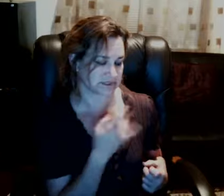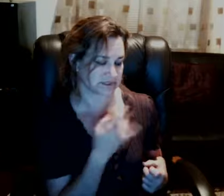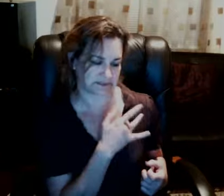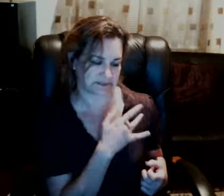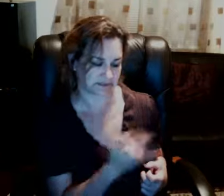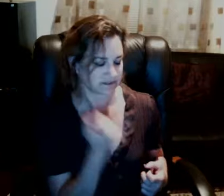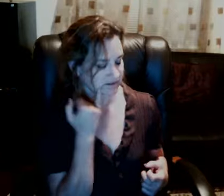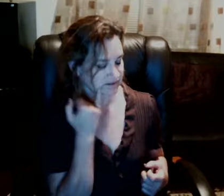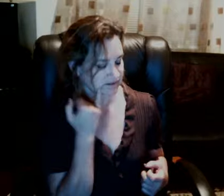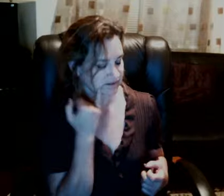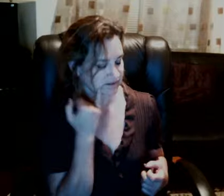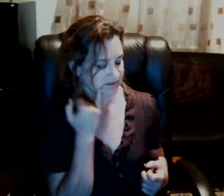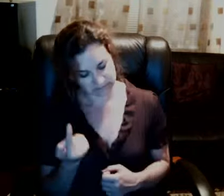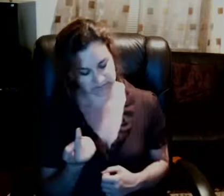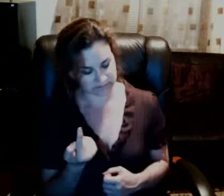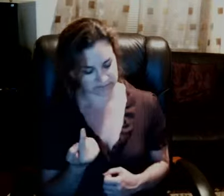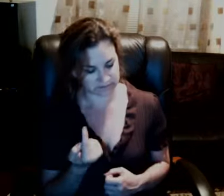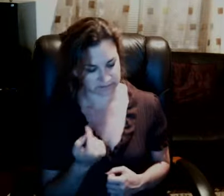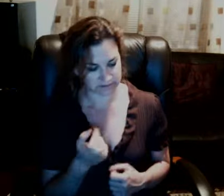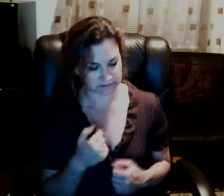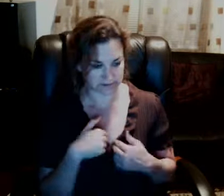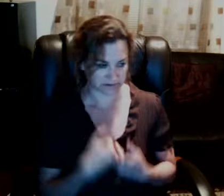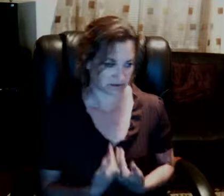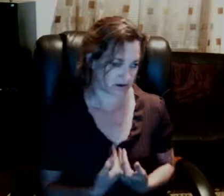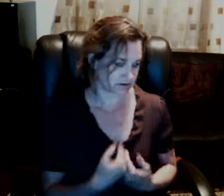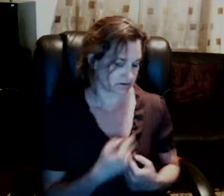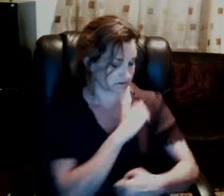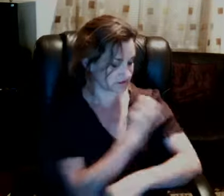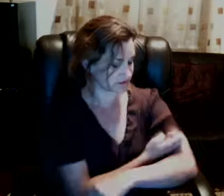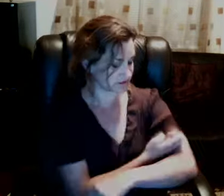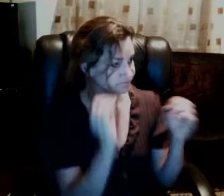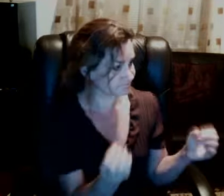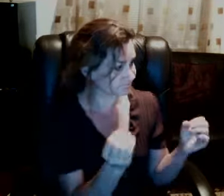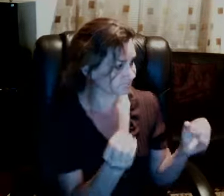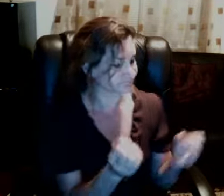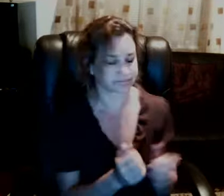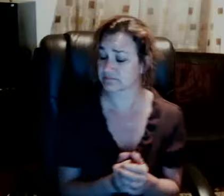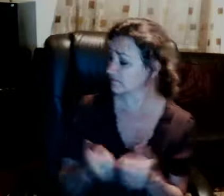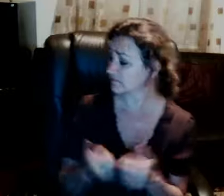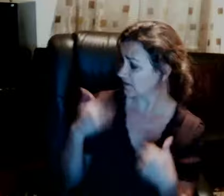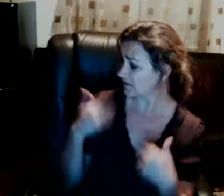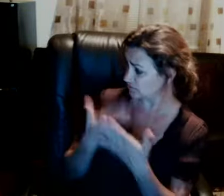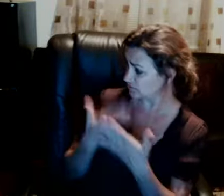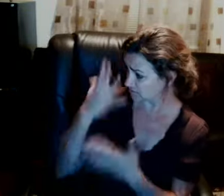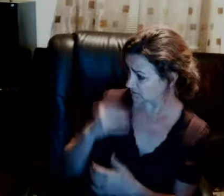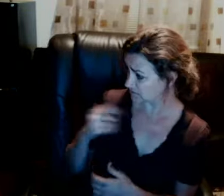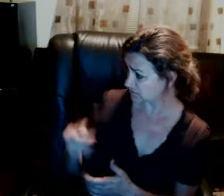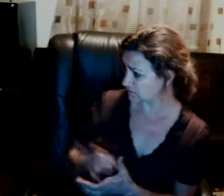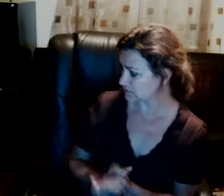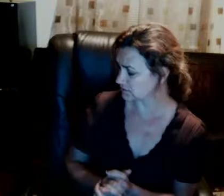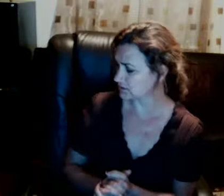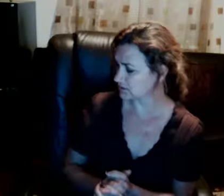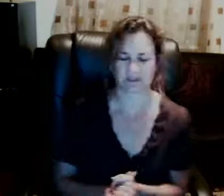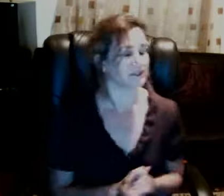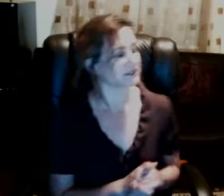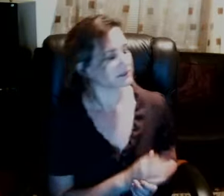I'm so tired, I just don't have the energy. Right. Are you getting good sleep at the moment? Well, Molly keeps me up